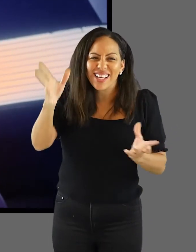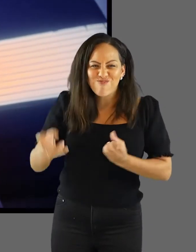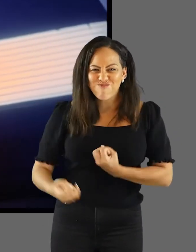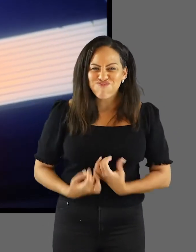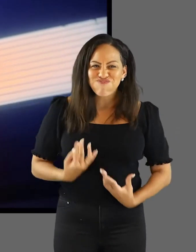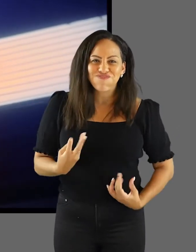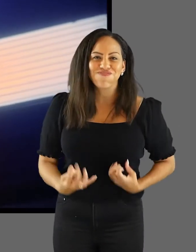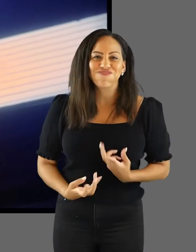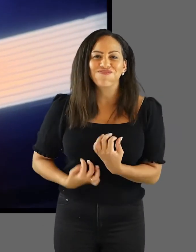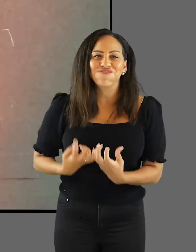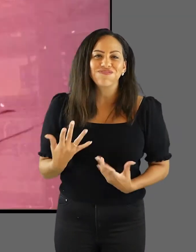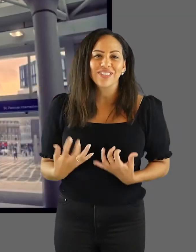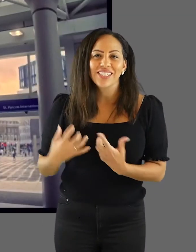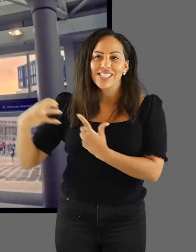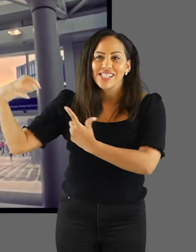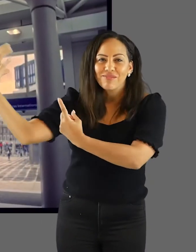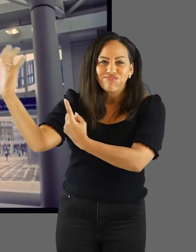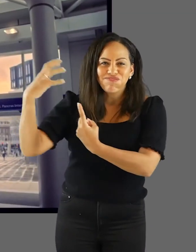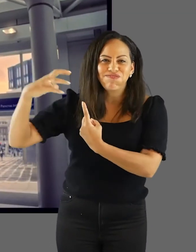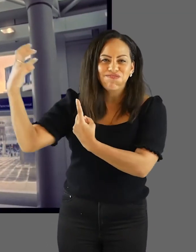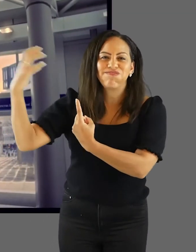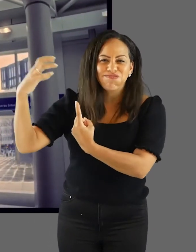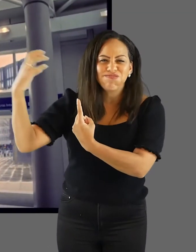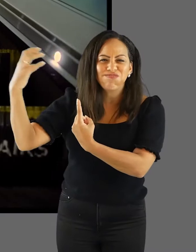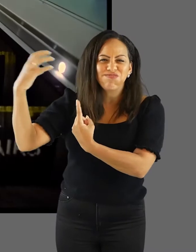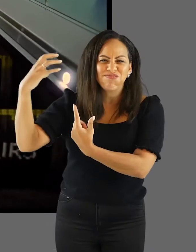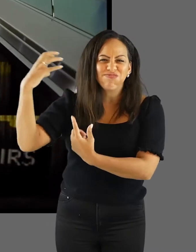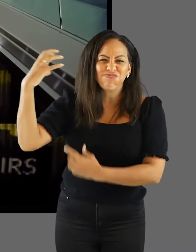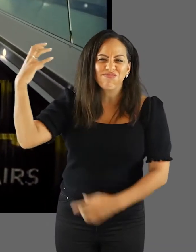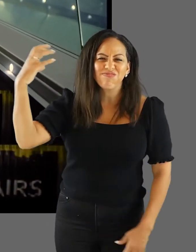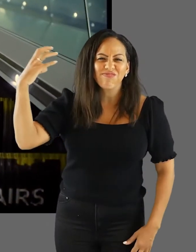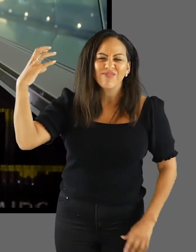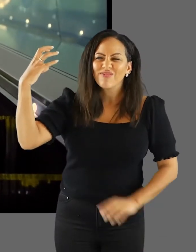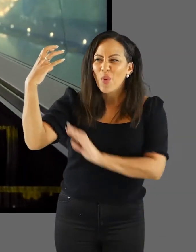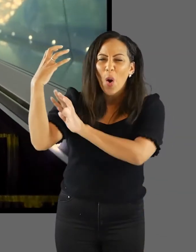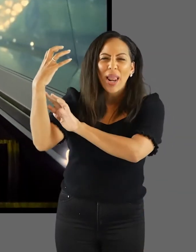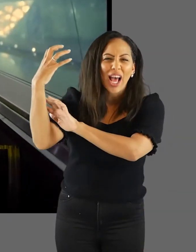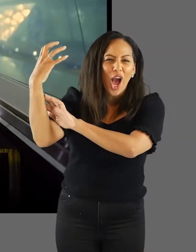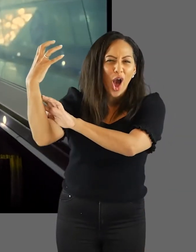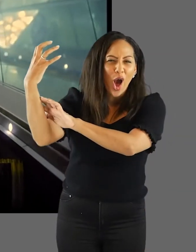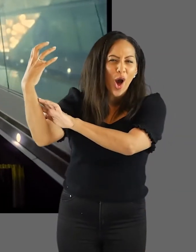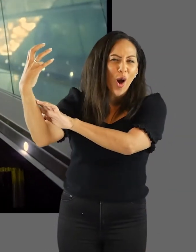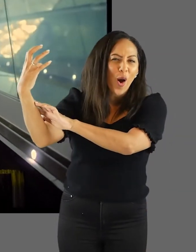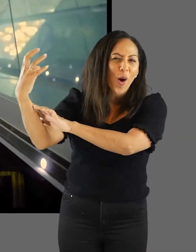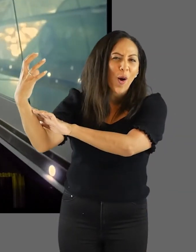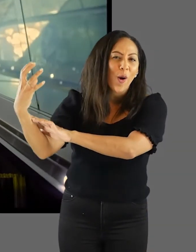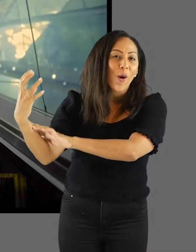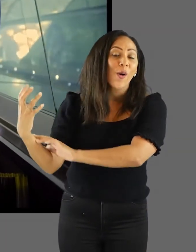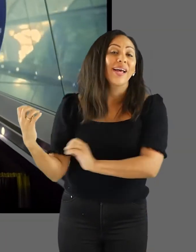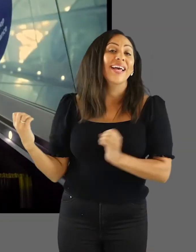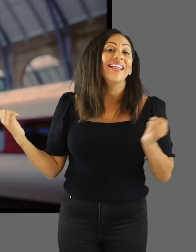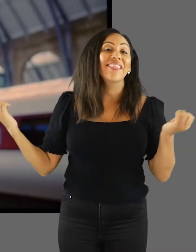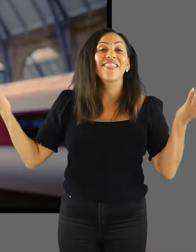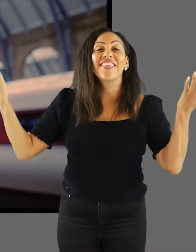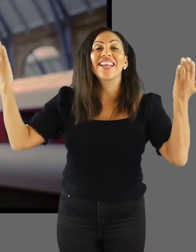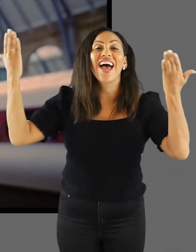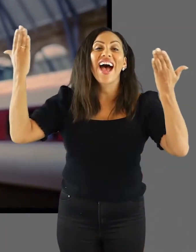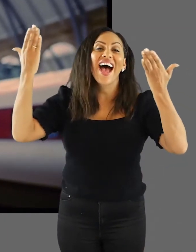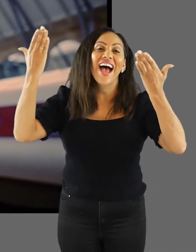And that's what interests me now. I'm interested in telling stories, because that's what we do as